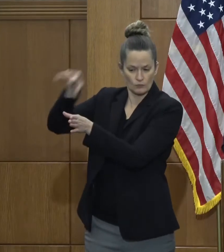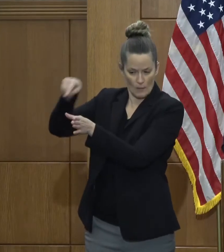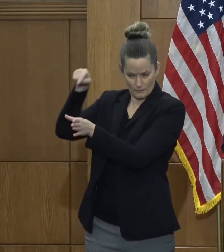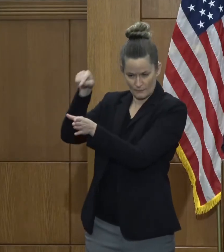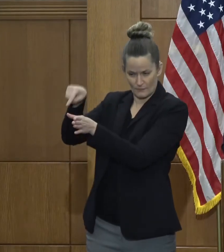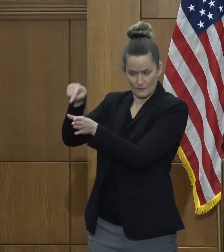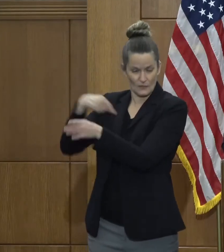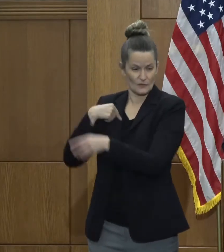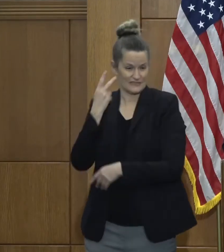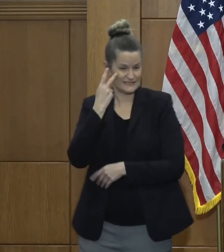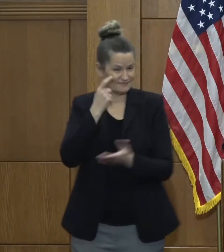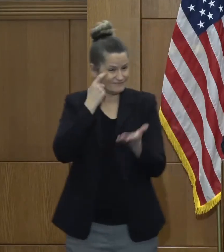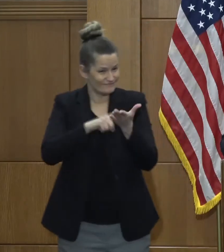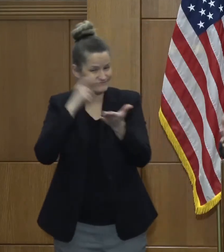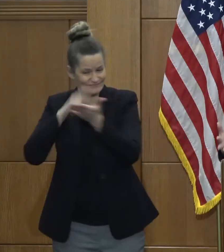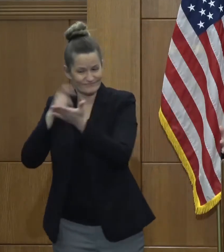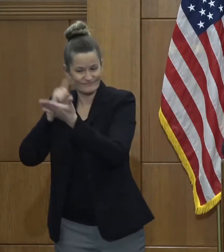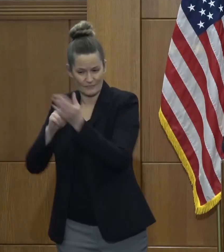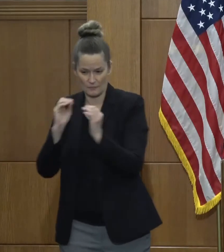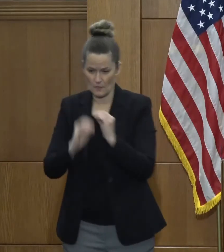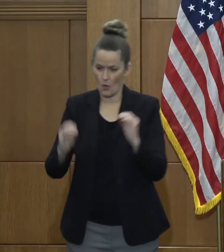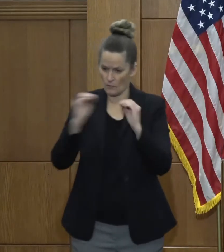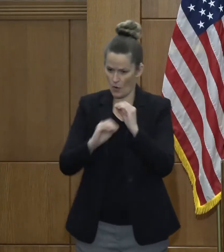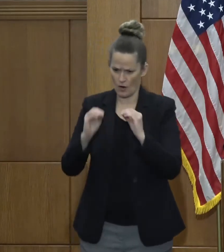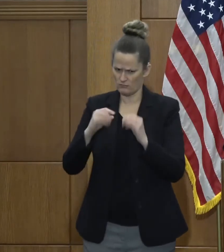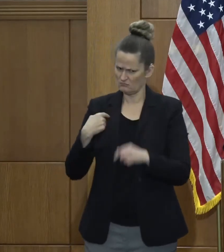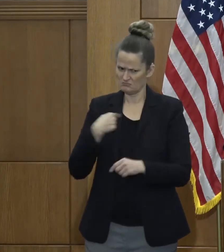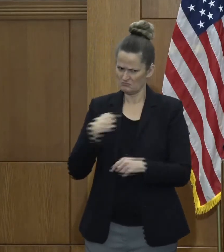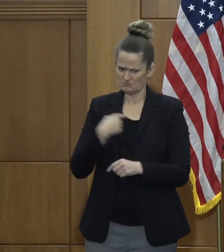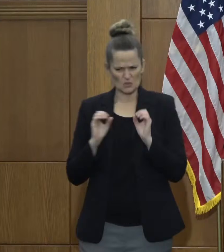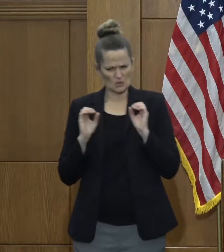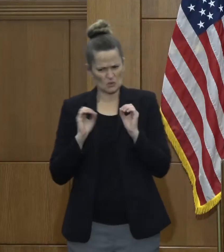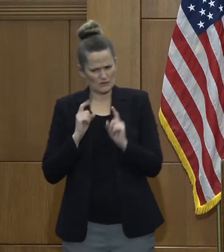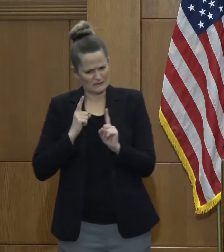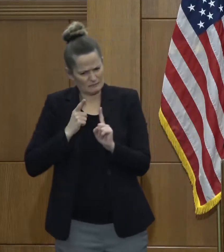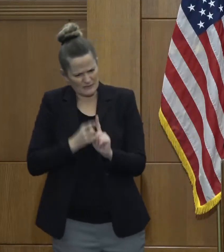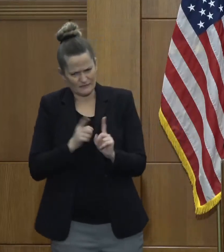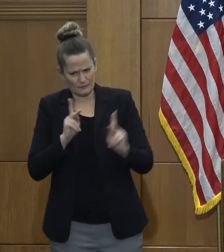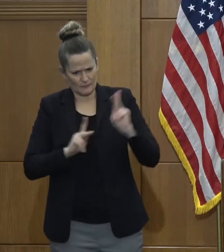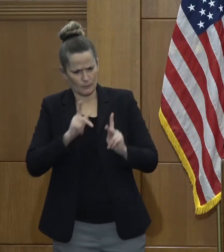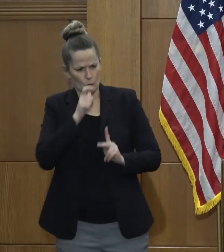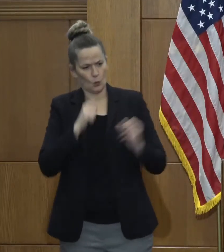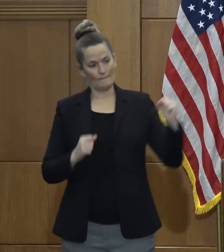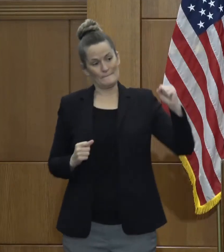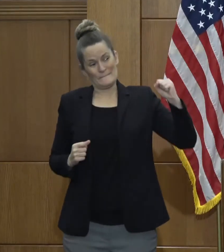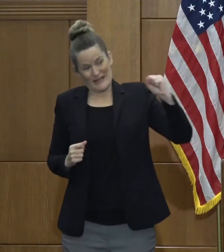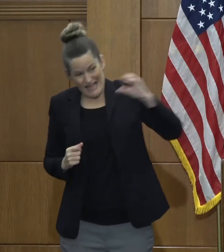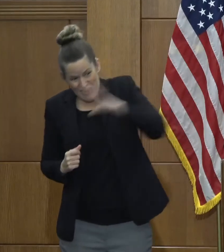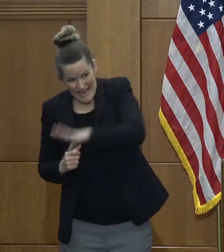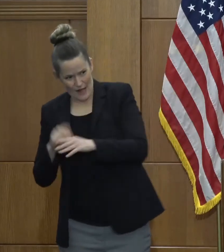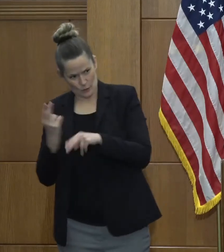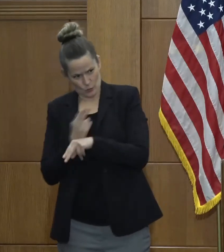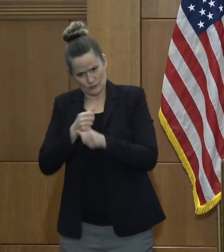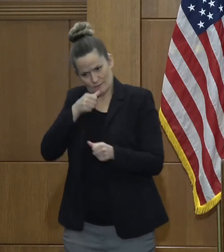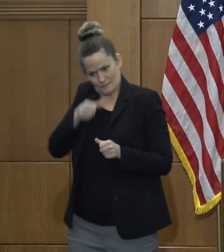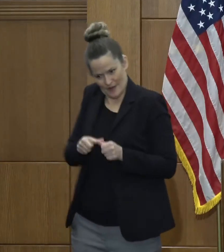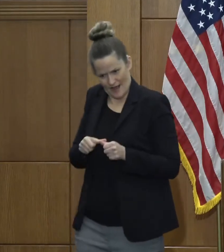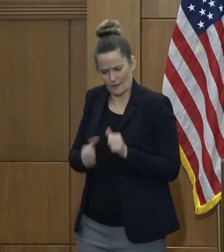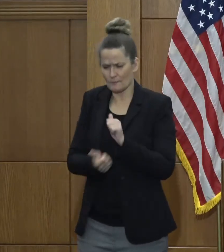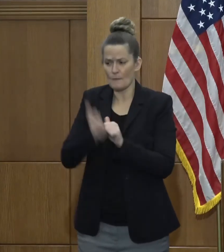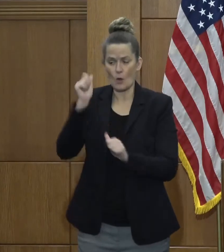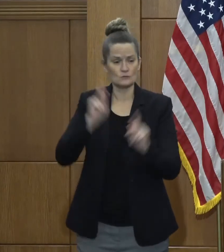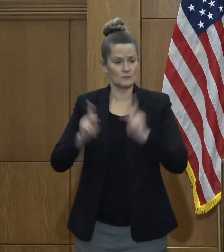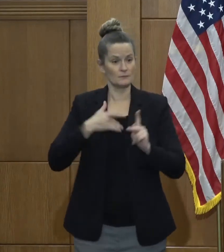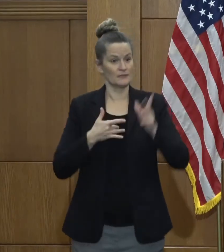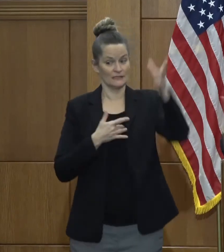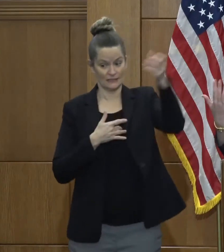heard specific examples of people having delays in getting their mail back. Most voters are being very diligent about checking and making sure that their ballot